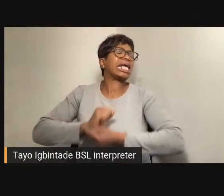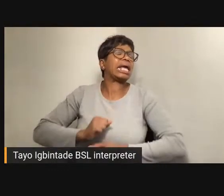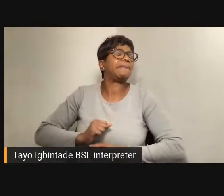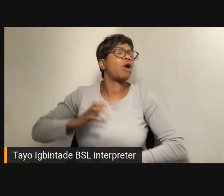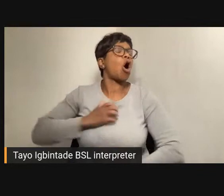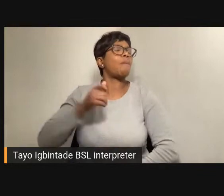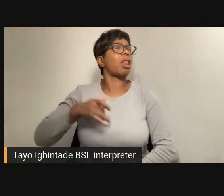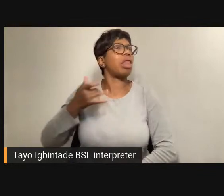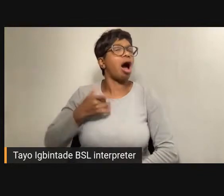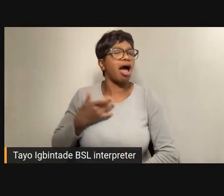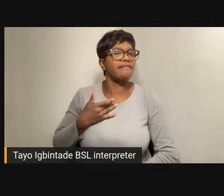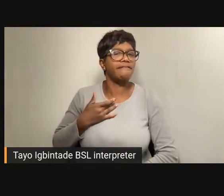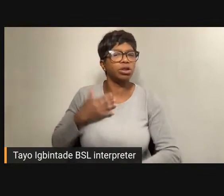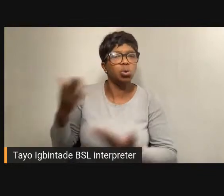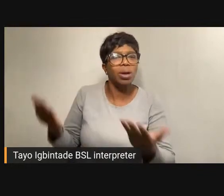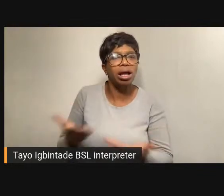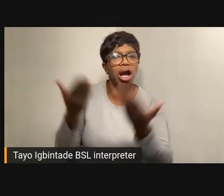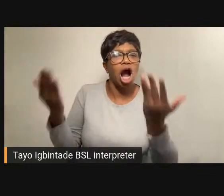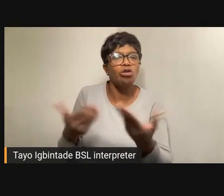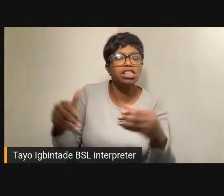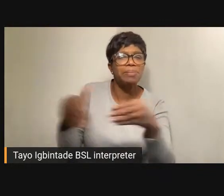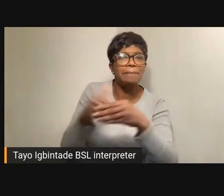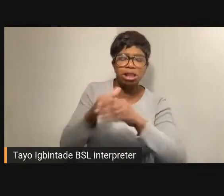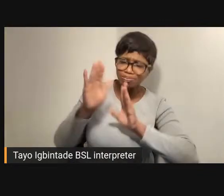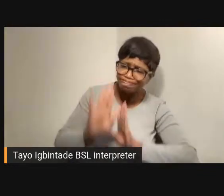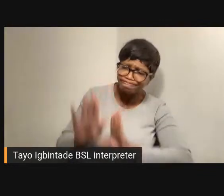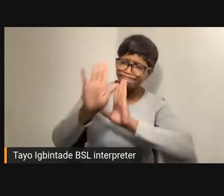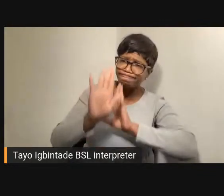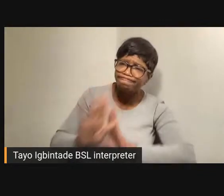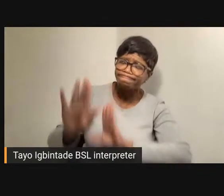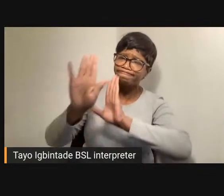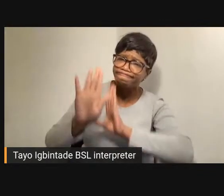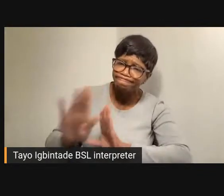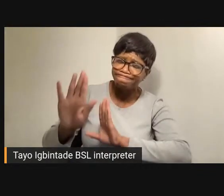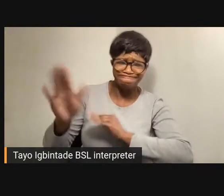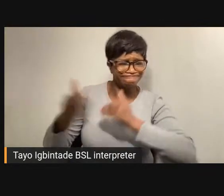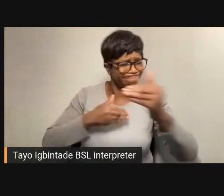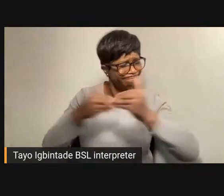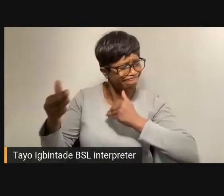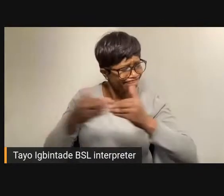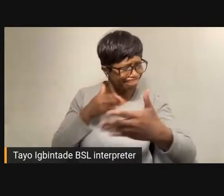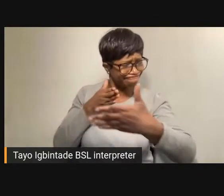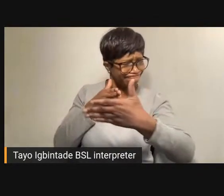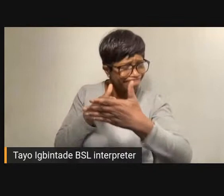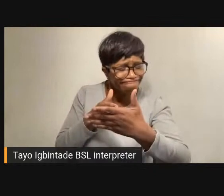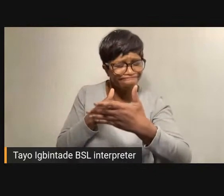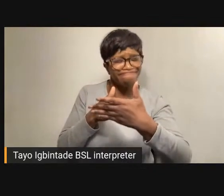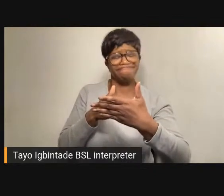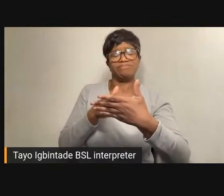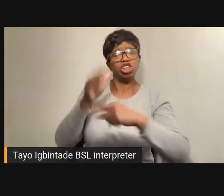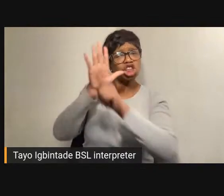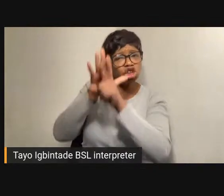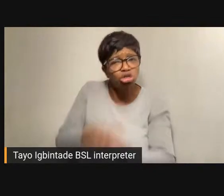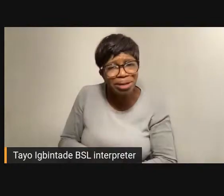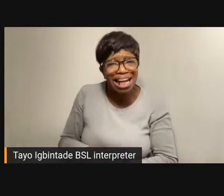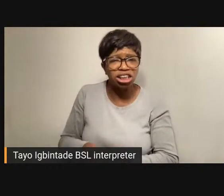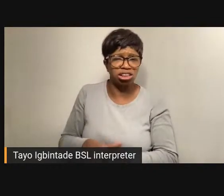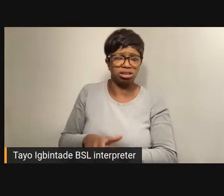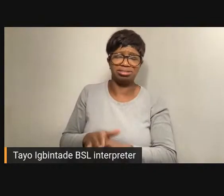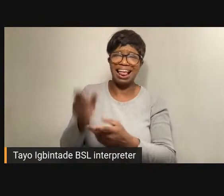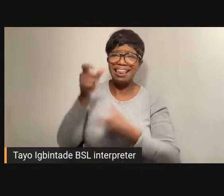to march forward in the face of discrimination and unjust legal systems. We